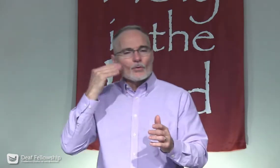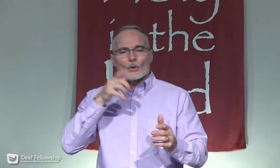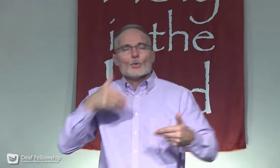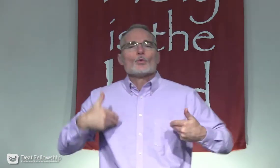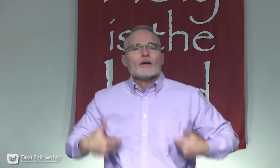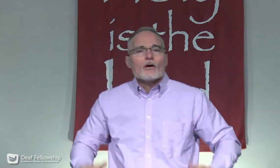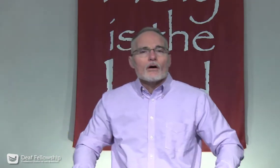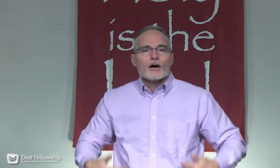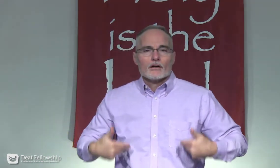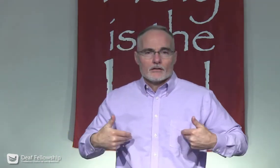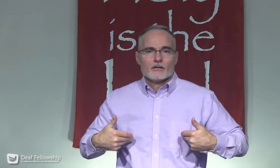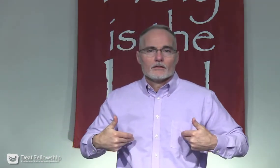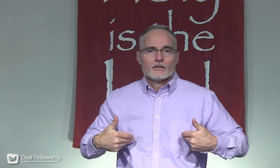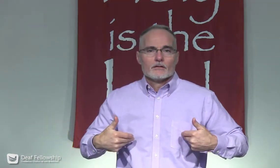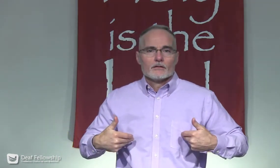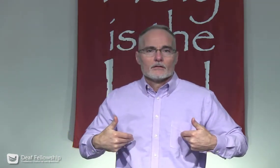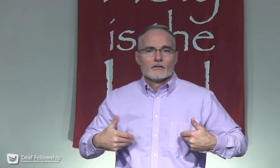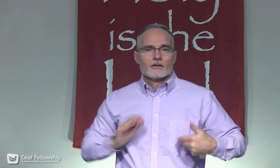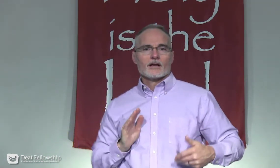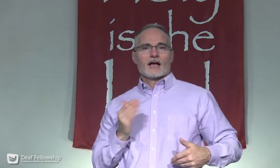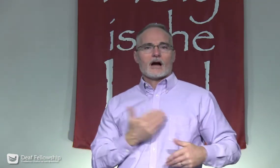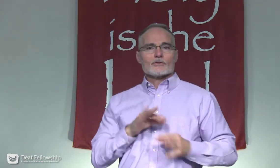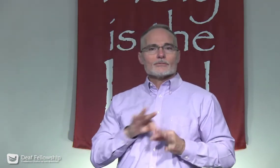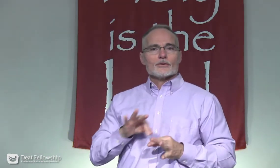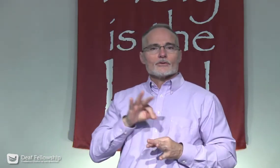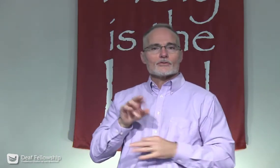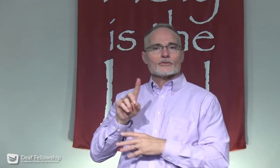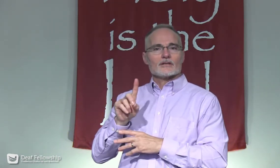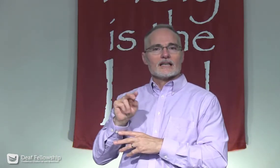No. It means knowing who we are.